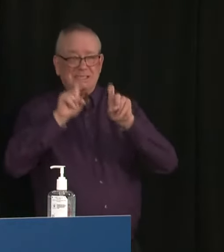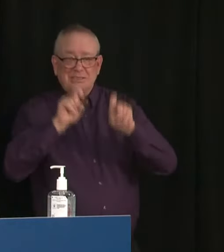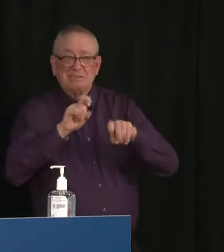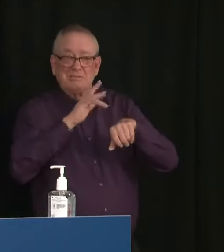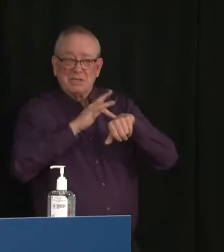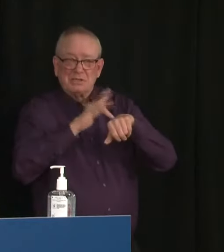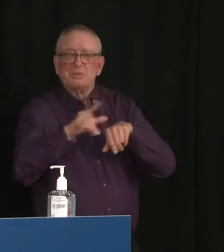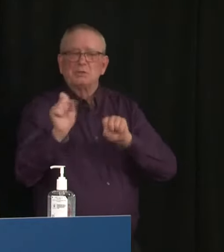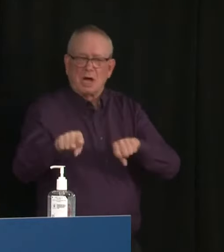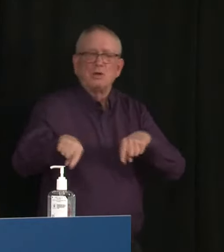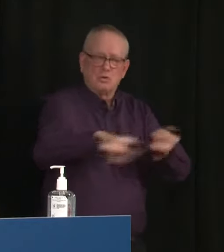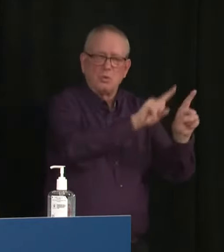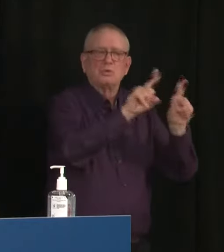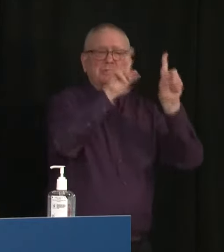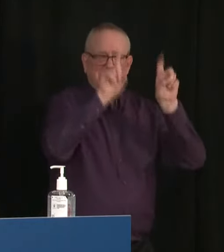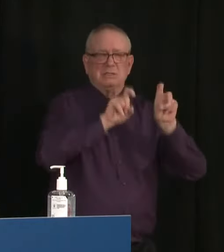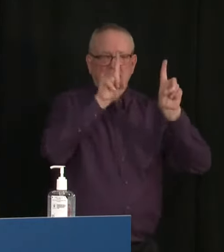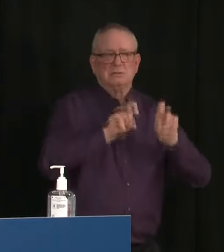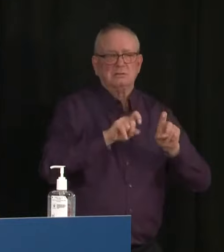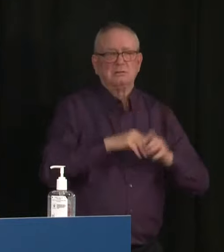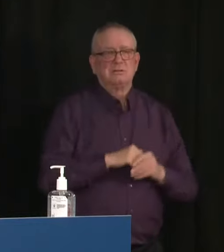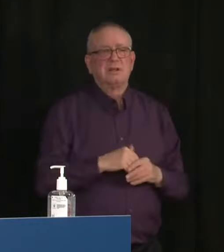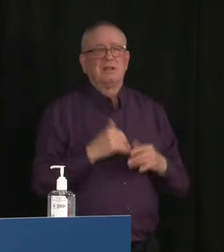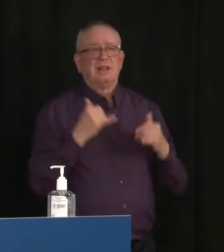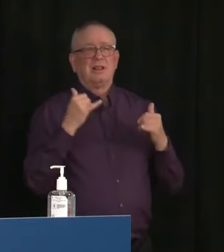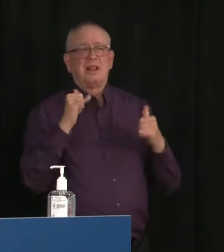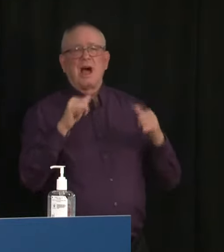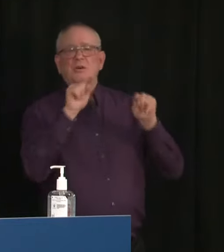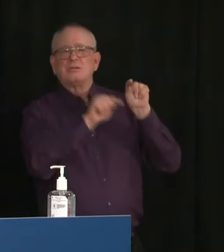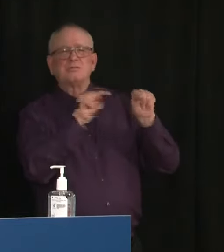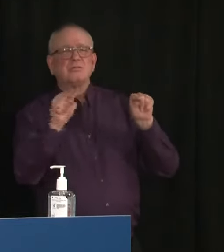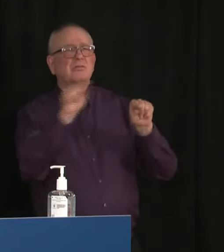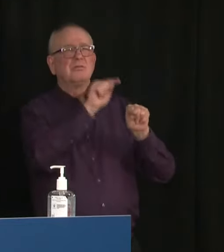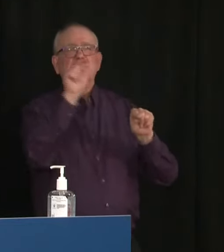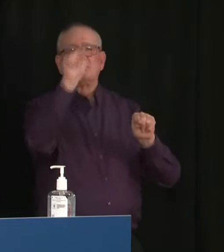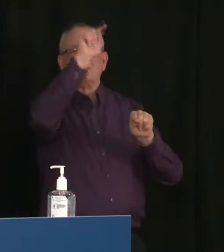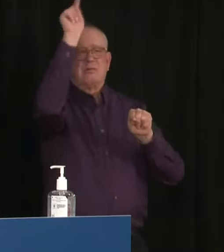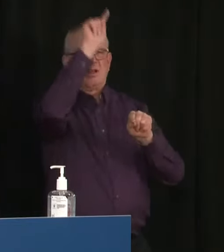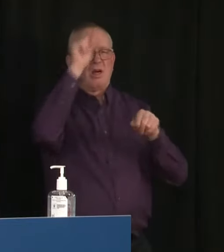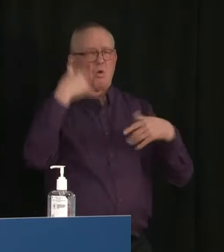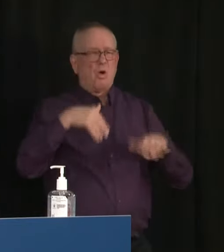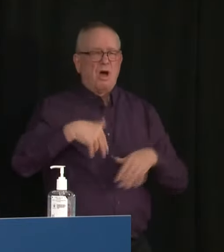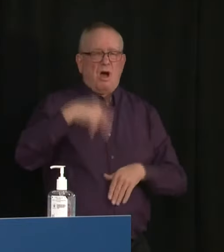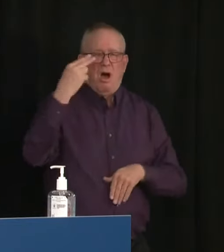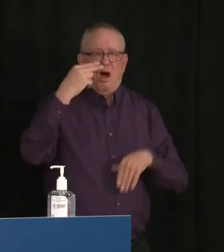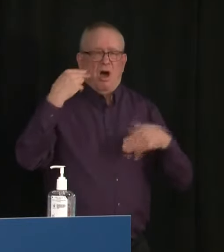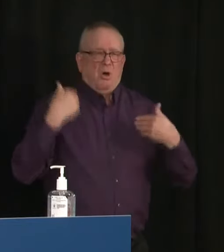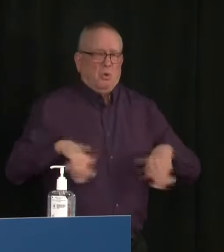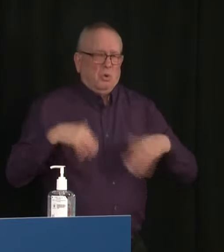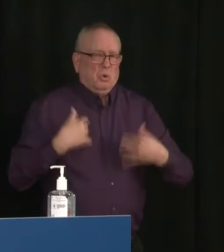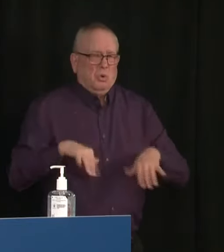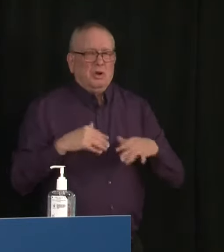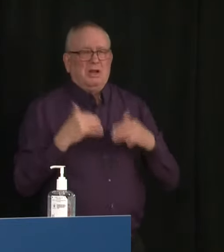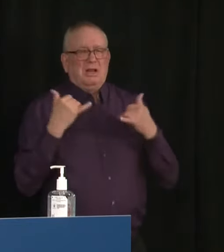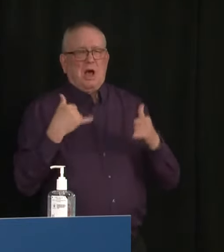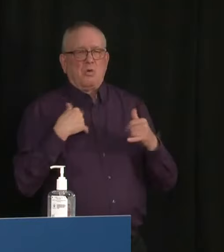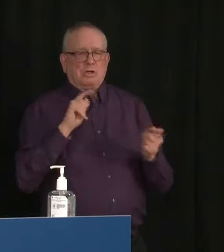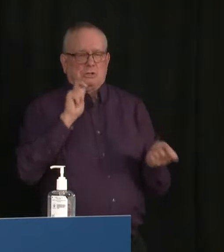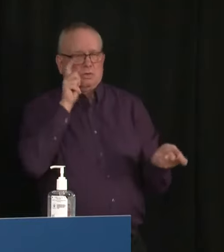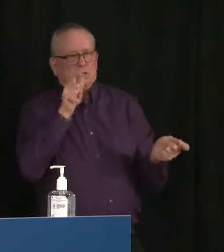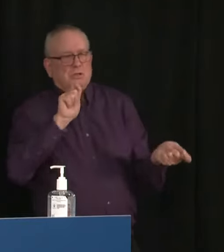is high, we will shift back to offering just one test for all close contacts when they have no